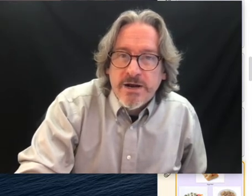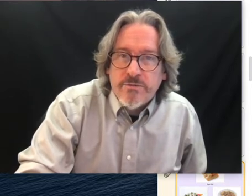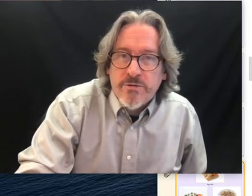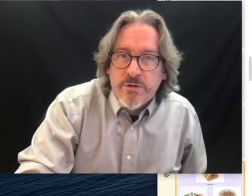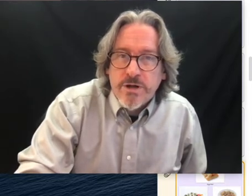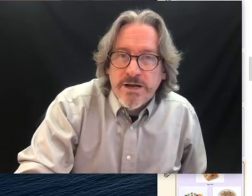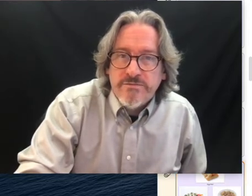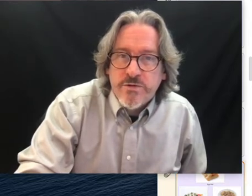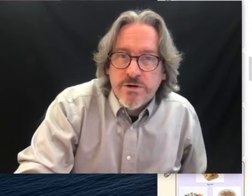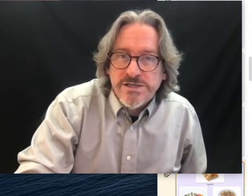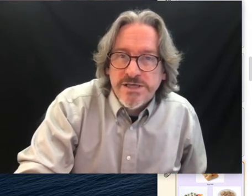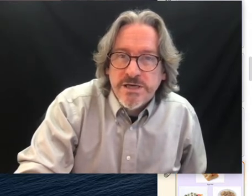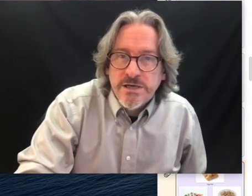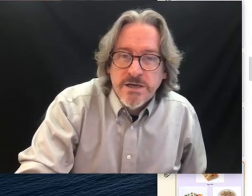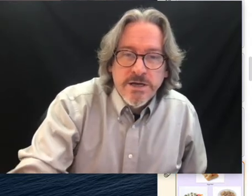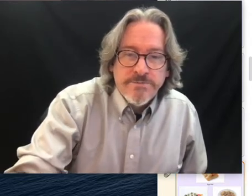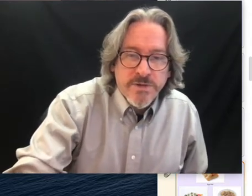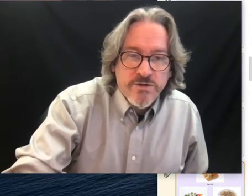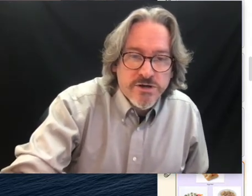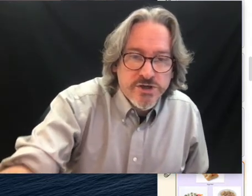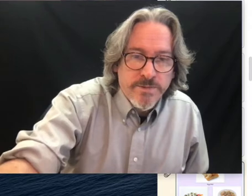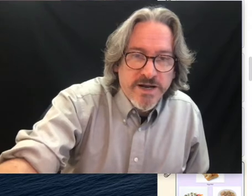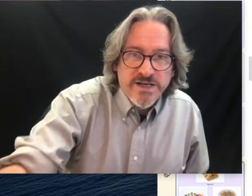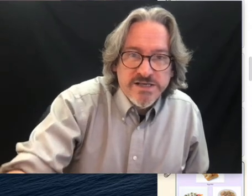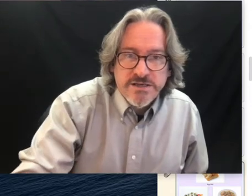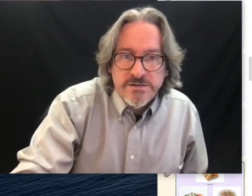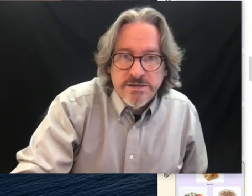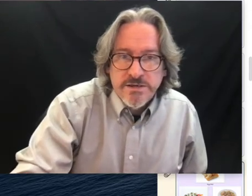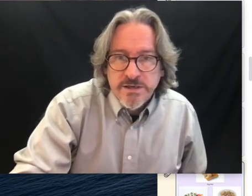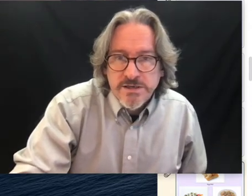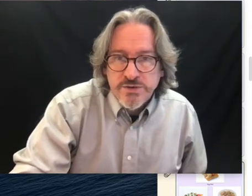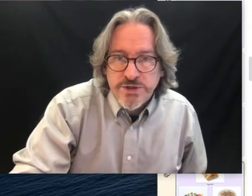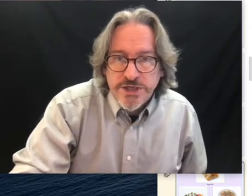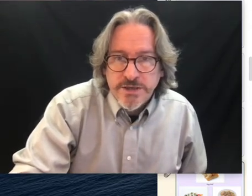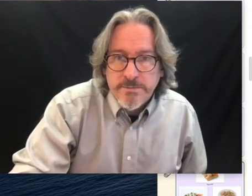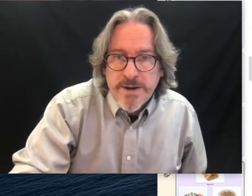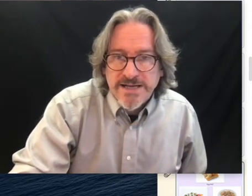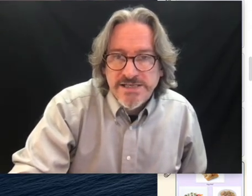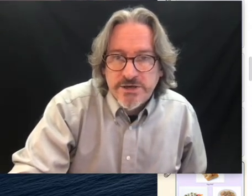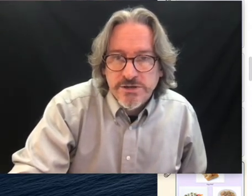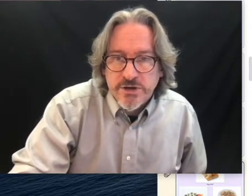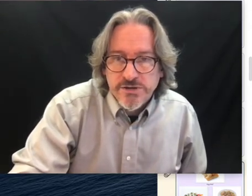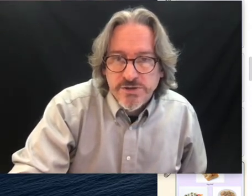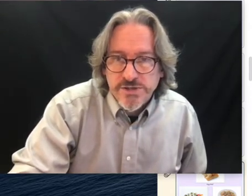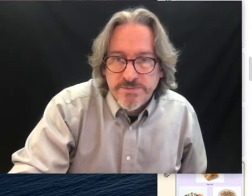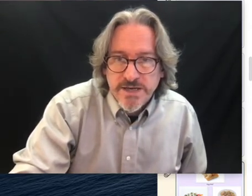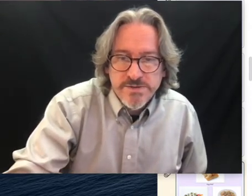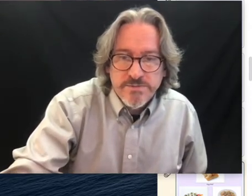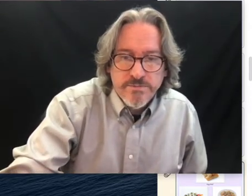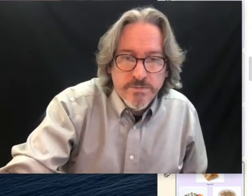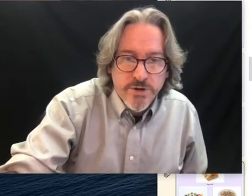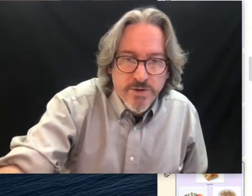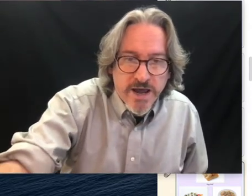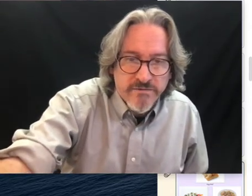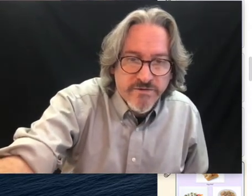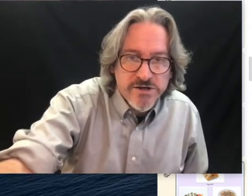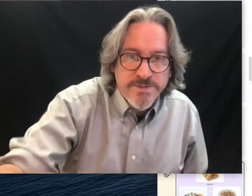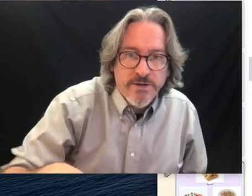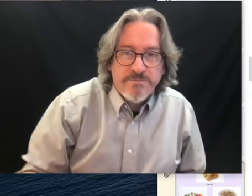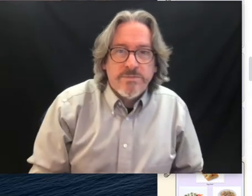Egg roll, and of course, there are so many of these. Sushi. Pot stickers also, sometimes you